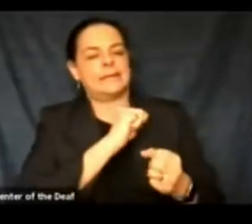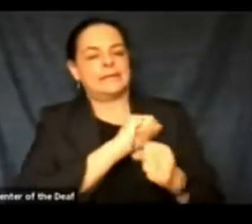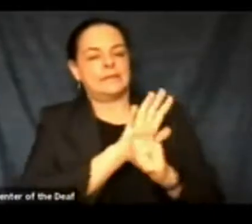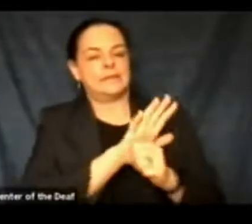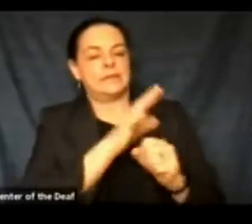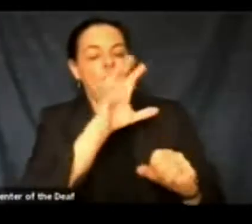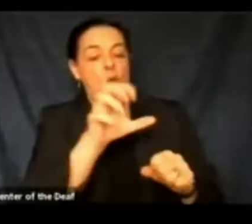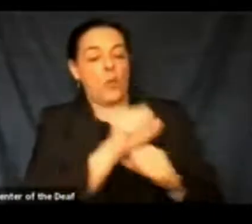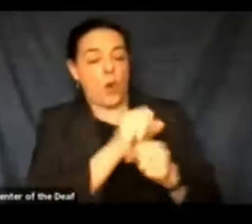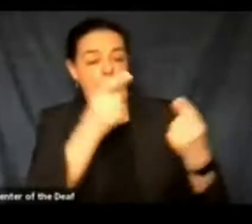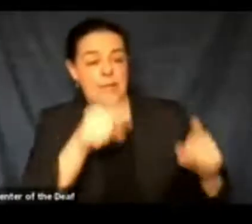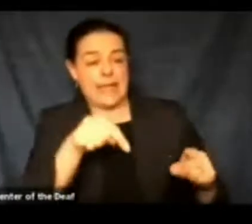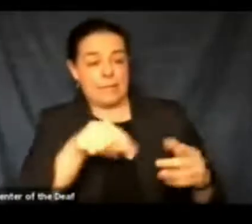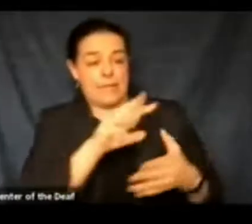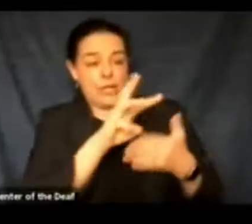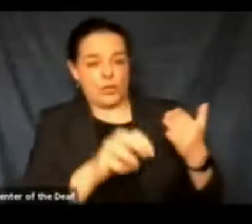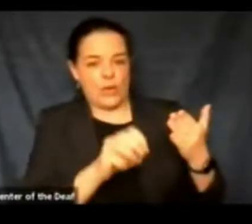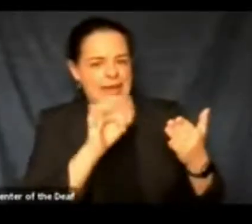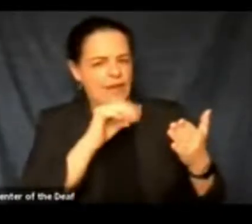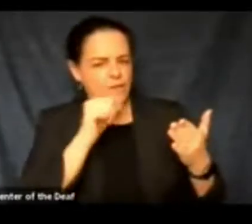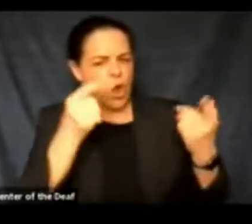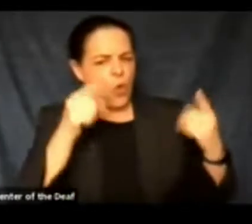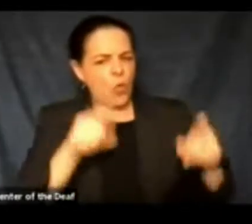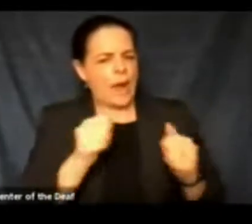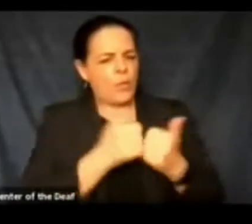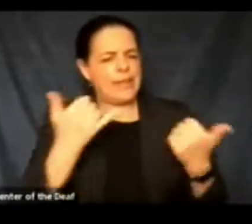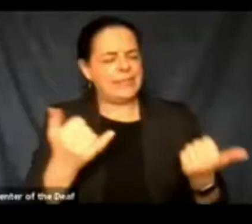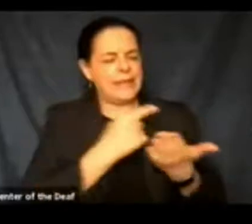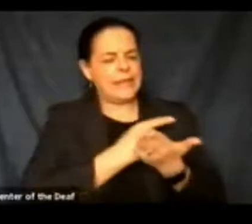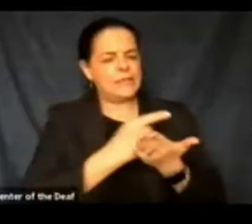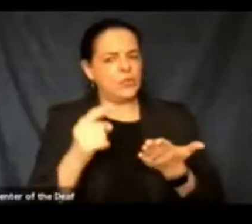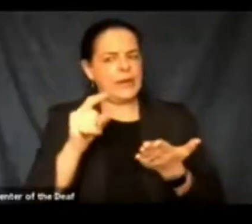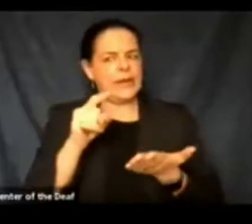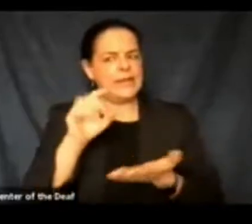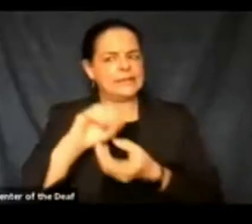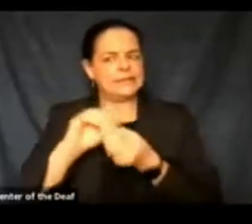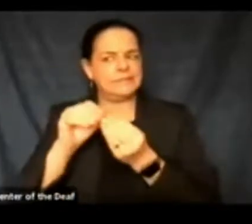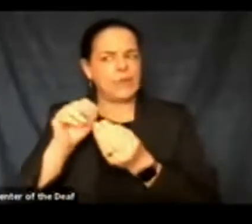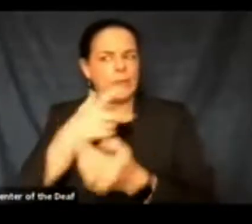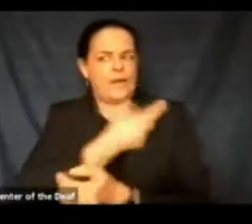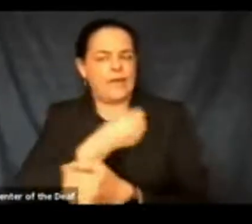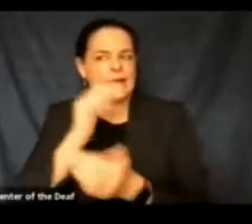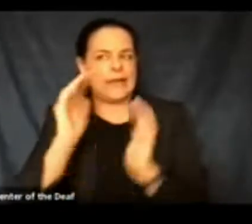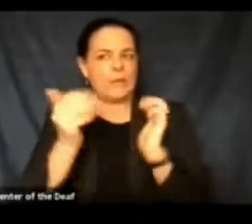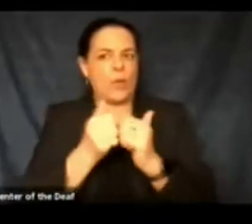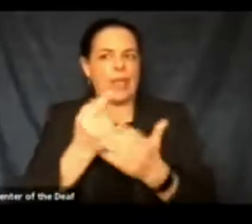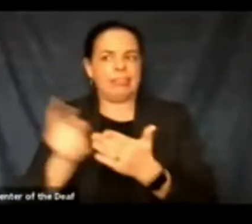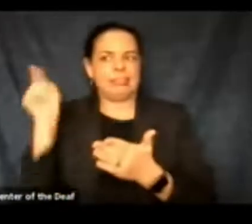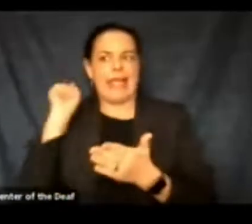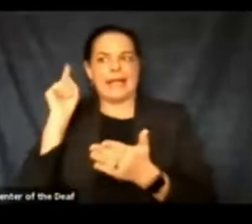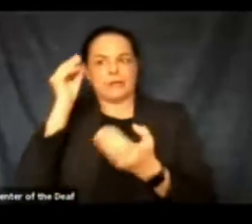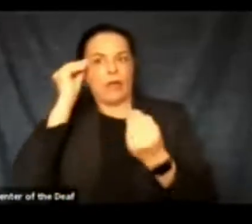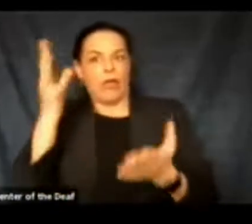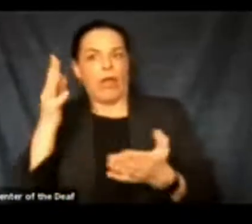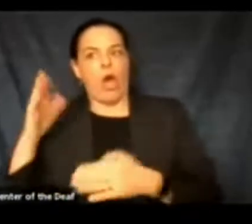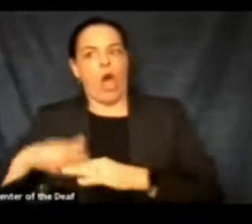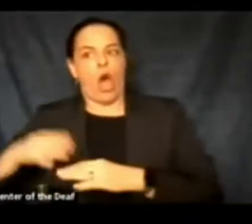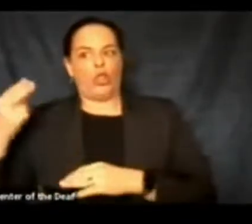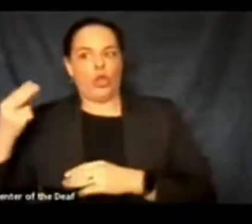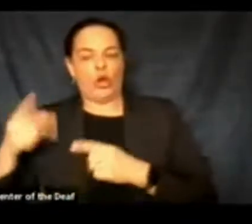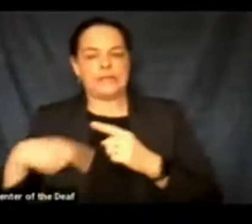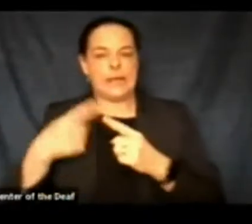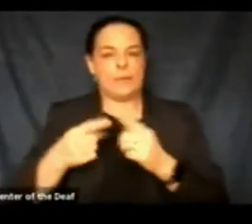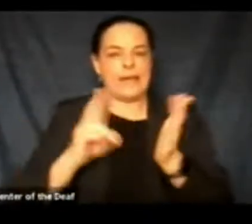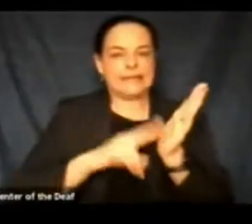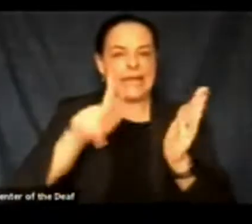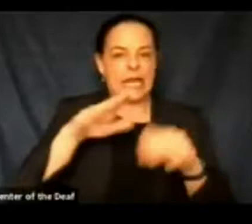this weekend? If not, what's happened to this week's allocation compared to last week when we got a heads up Thursday about signups on